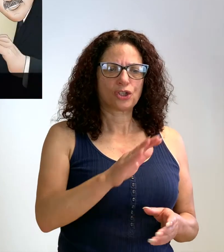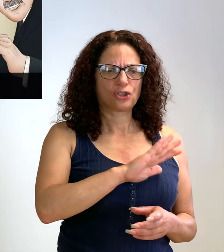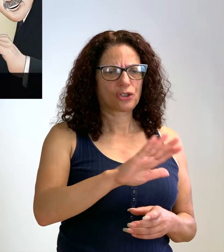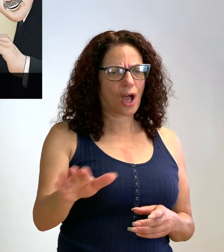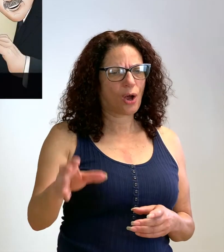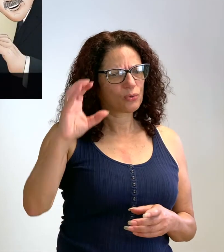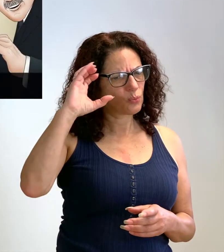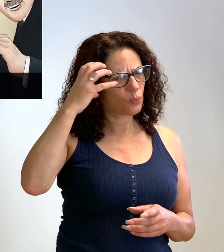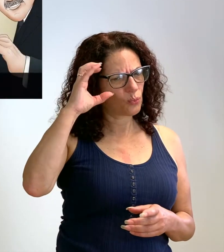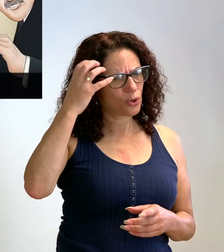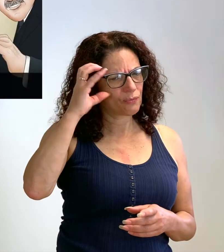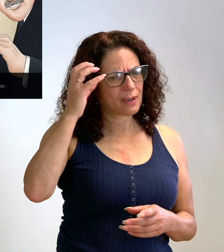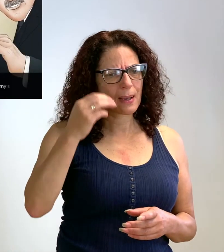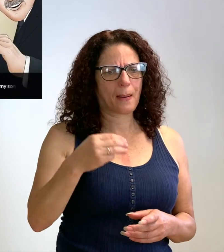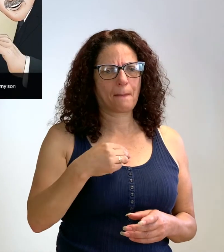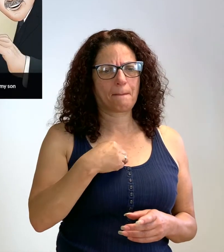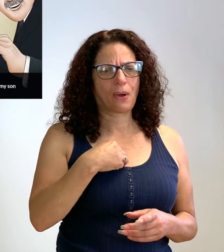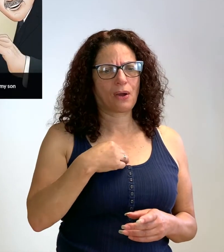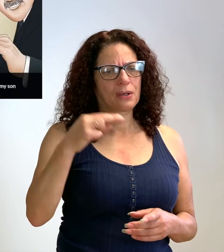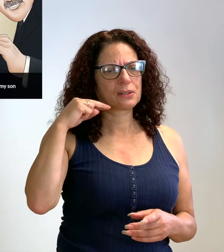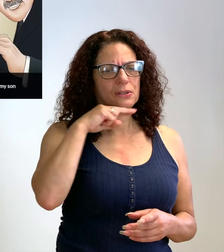Therefore, don't worry, my son.